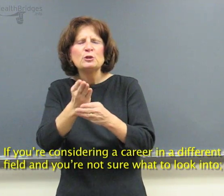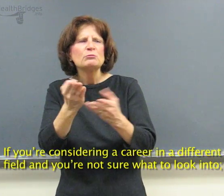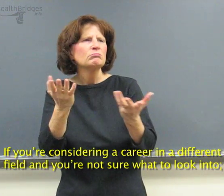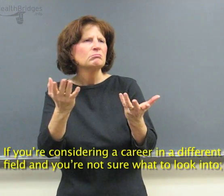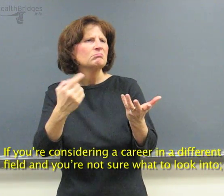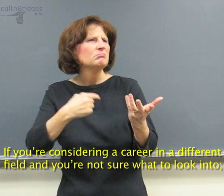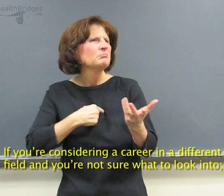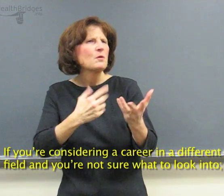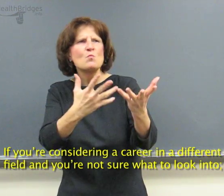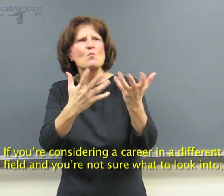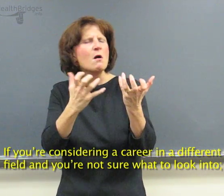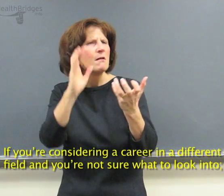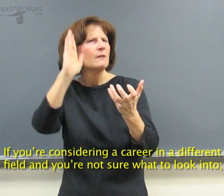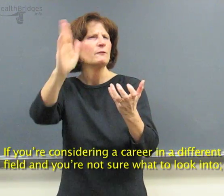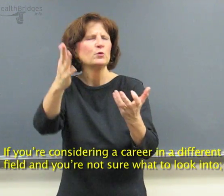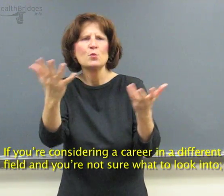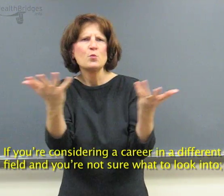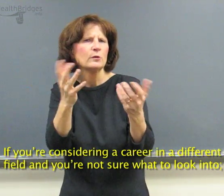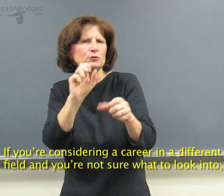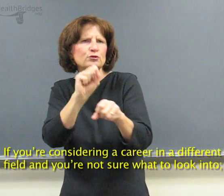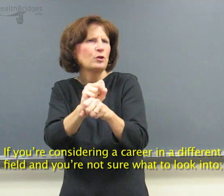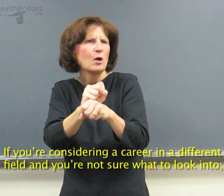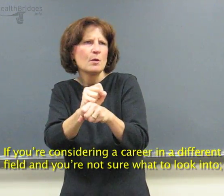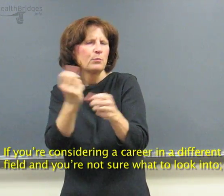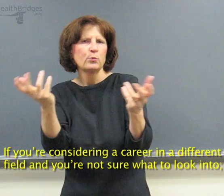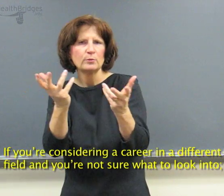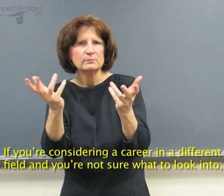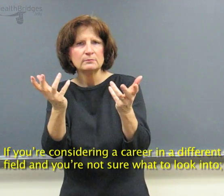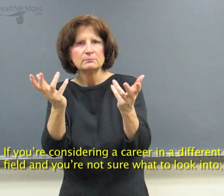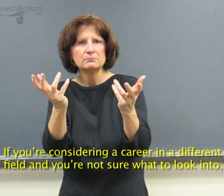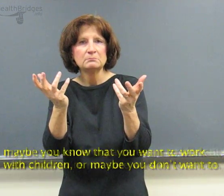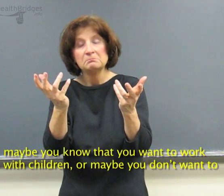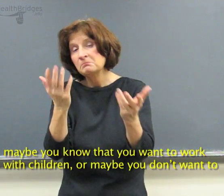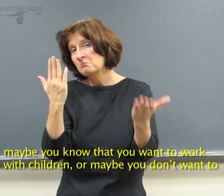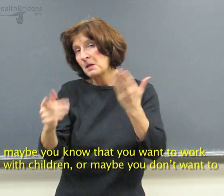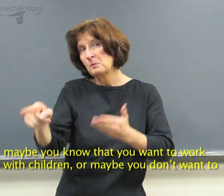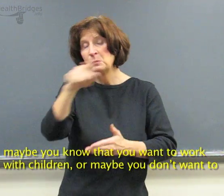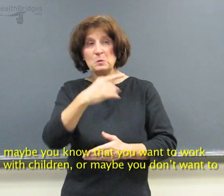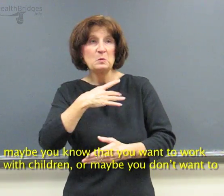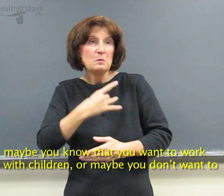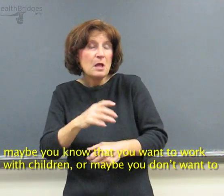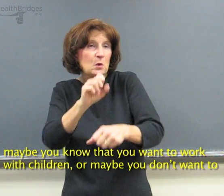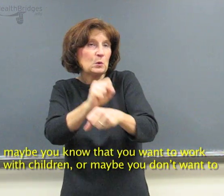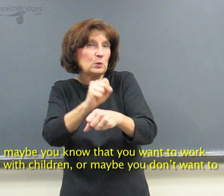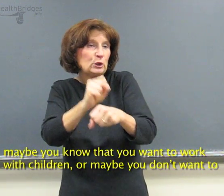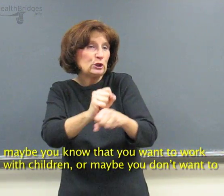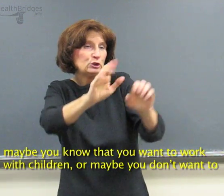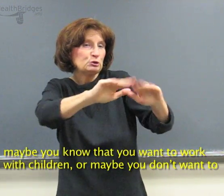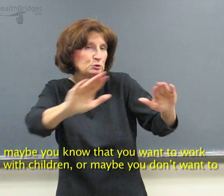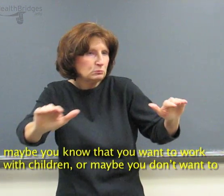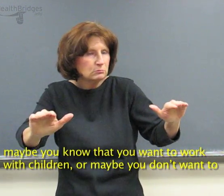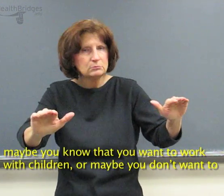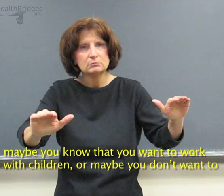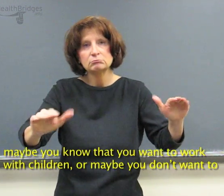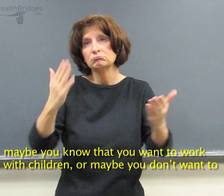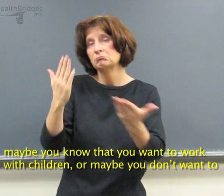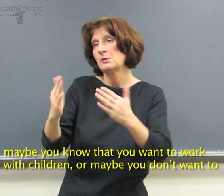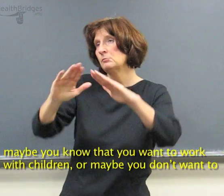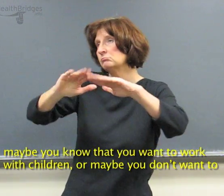a career in a different field and you're not sure what to look into, maybe you know that you want to